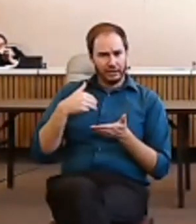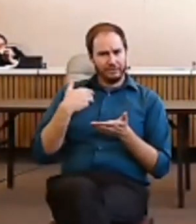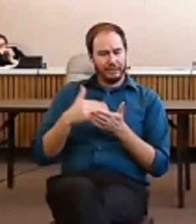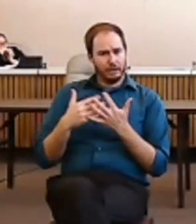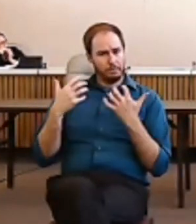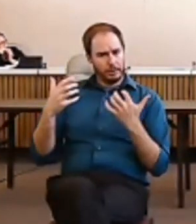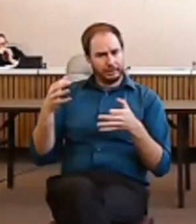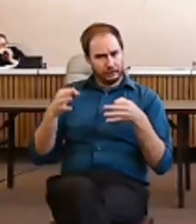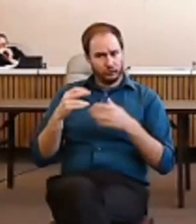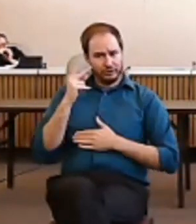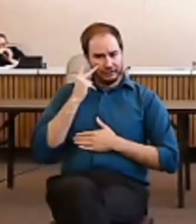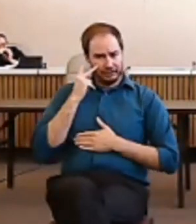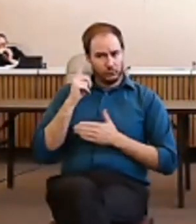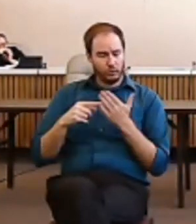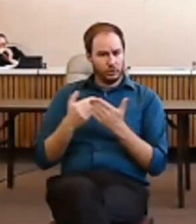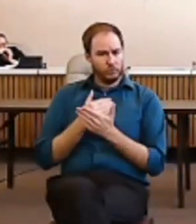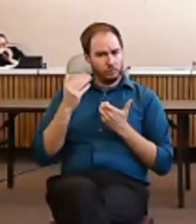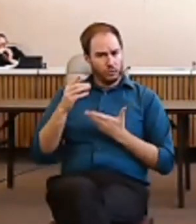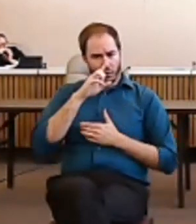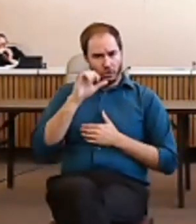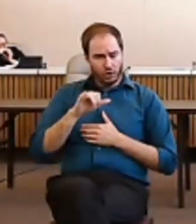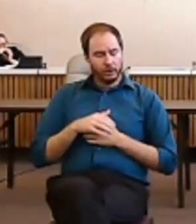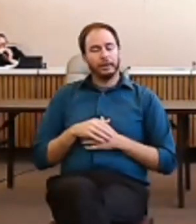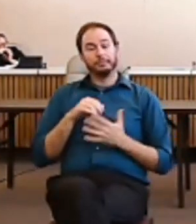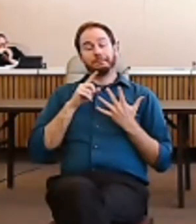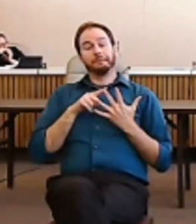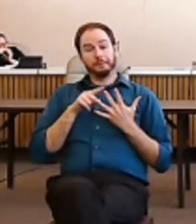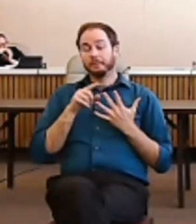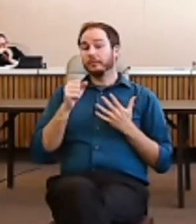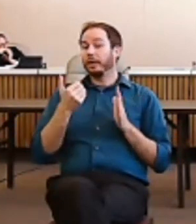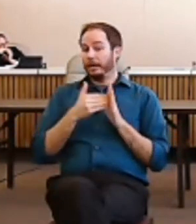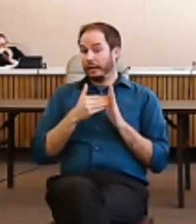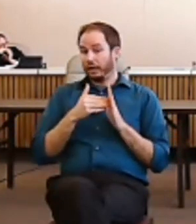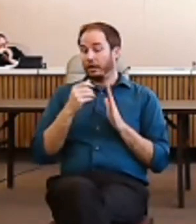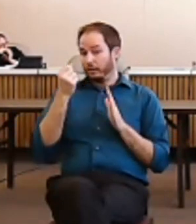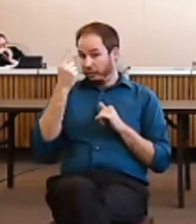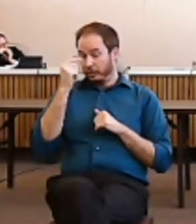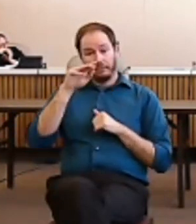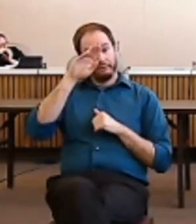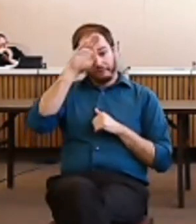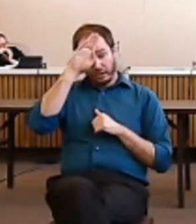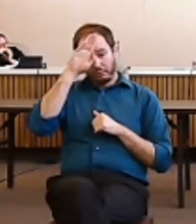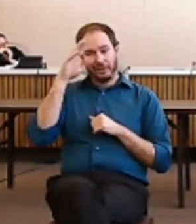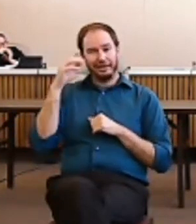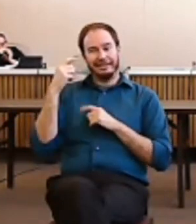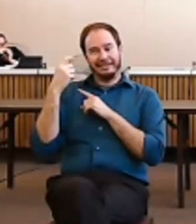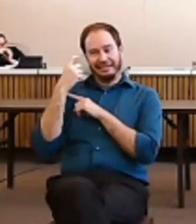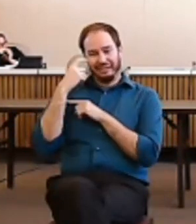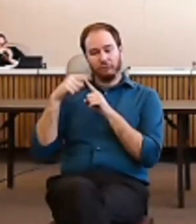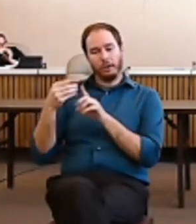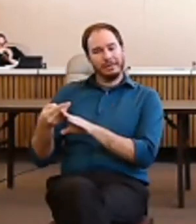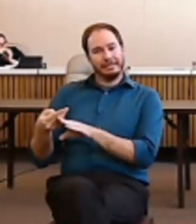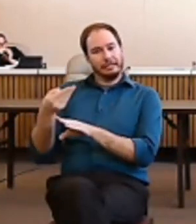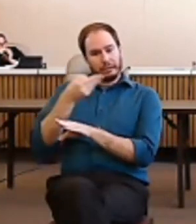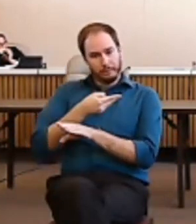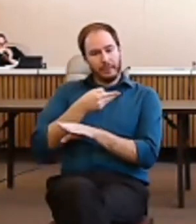see a new proposal? Again, the fire marshal just did this off of the submitted plans,